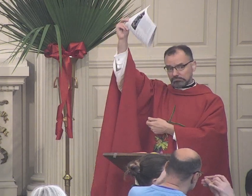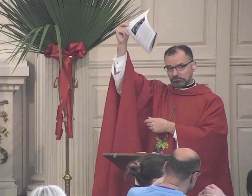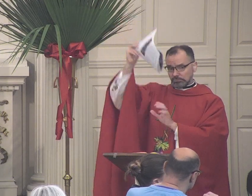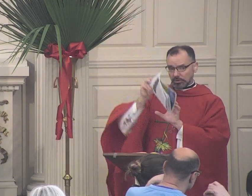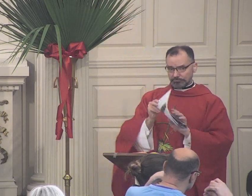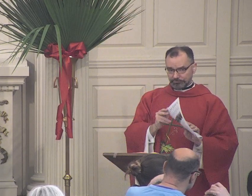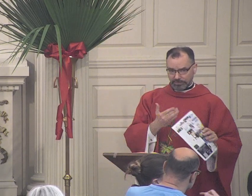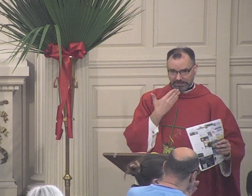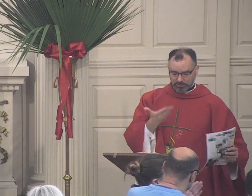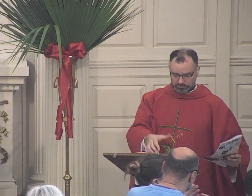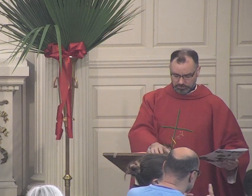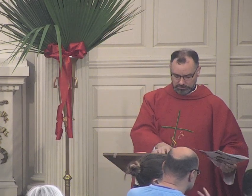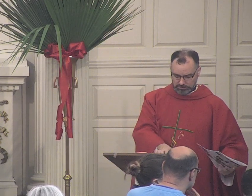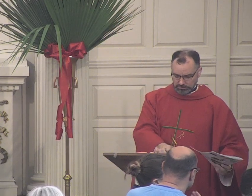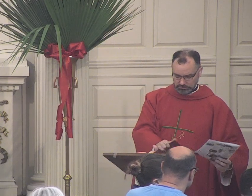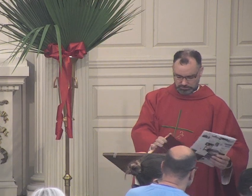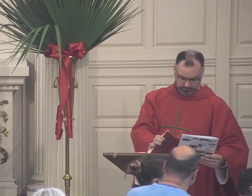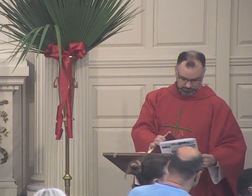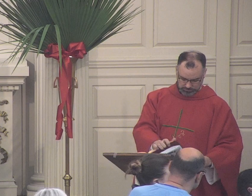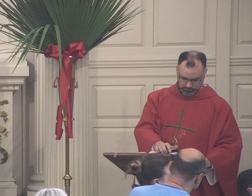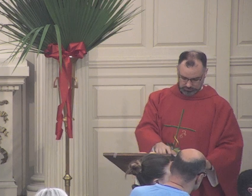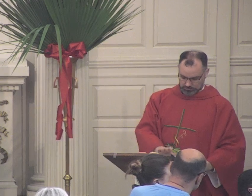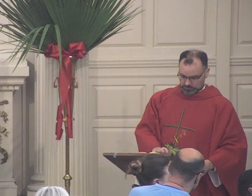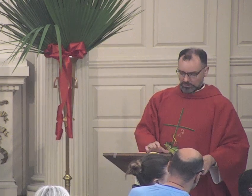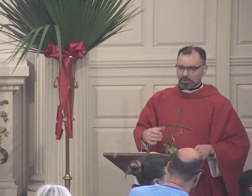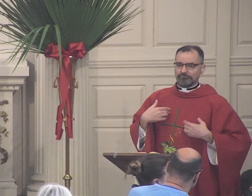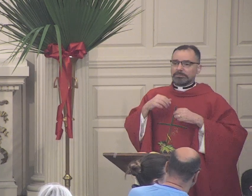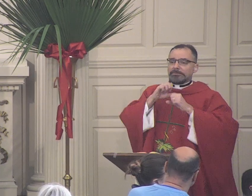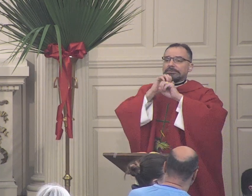And here's the schedule. Thank you.